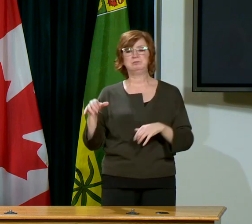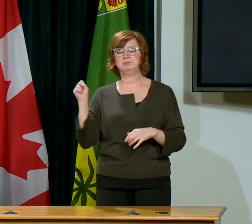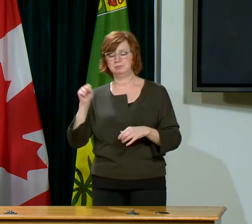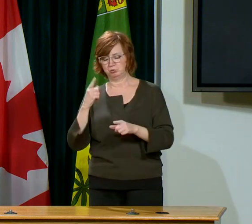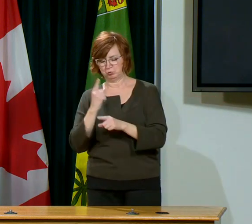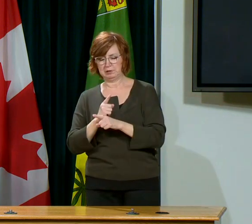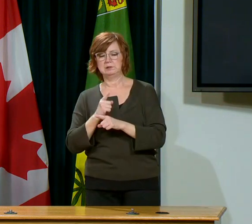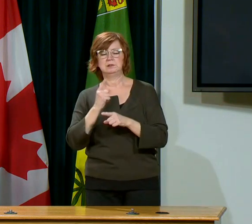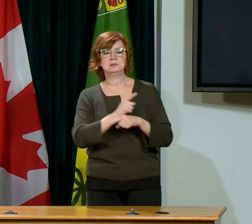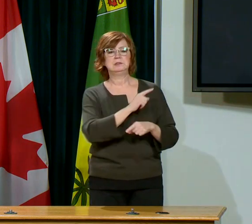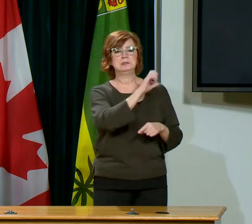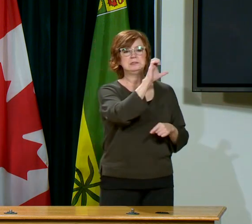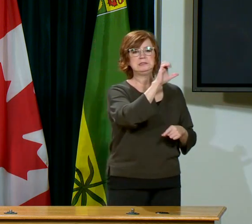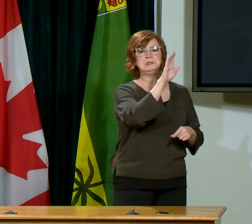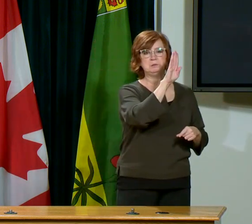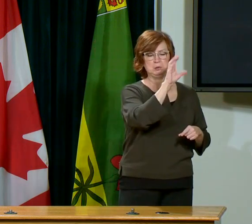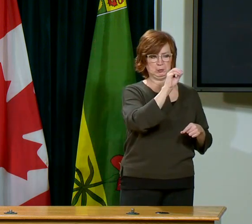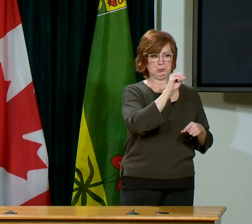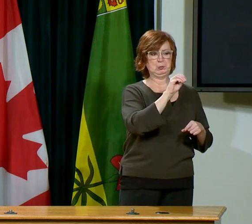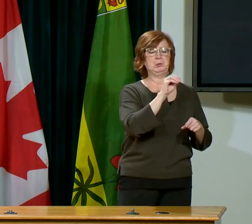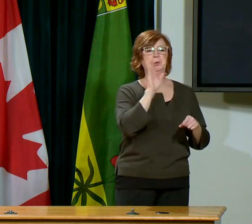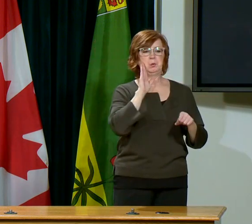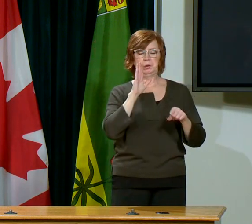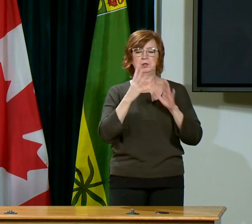community-based organizations that we will be working with.